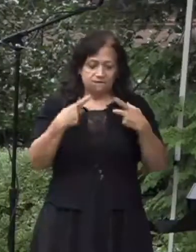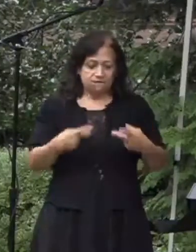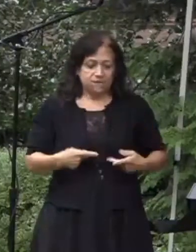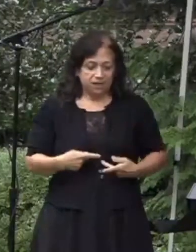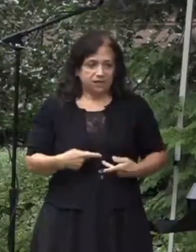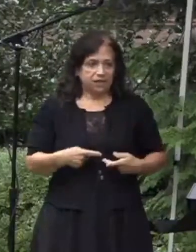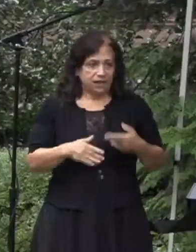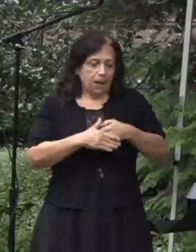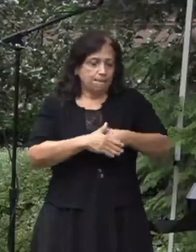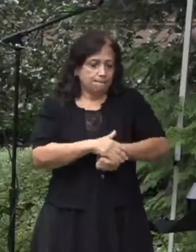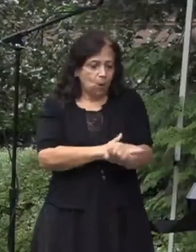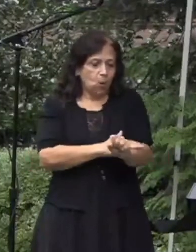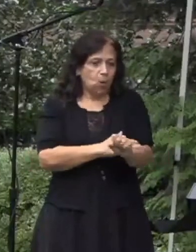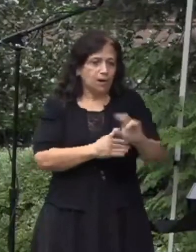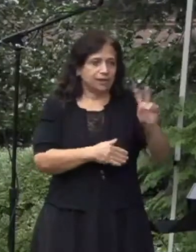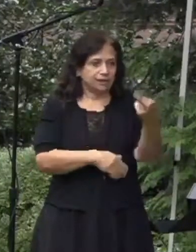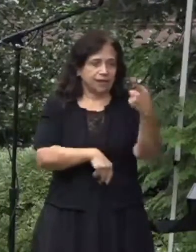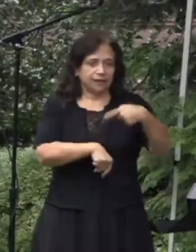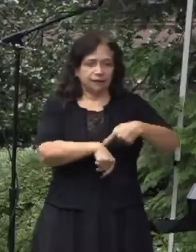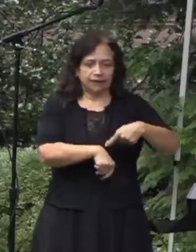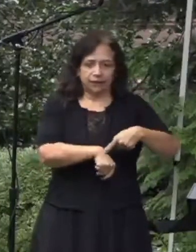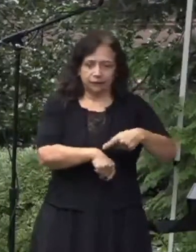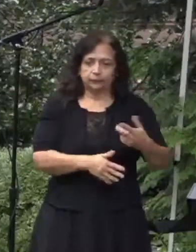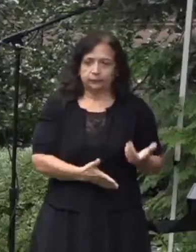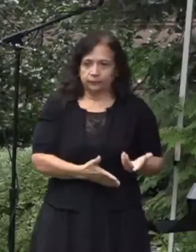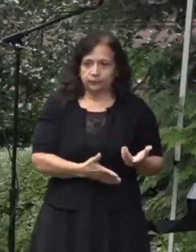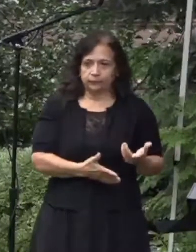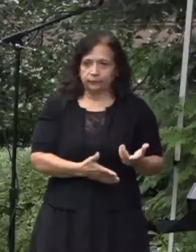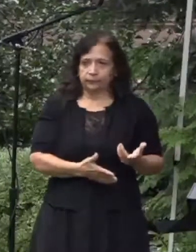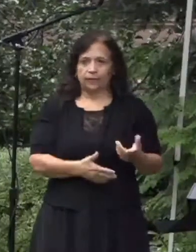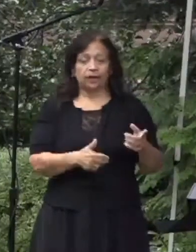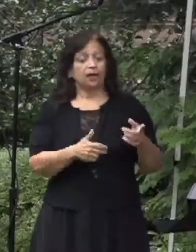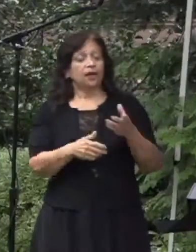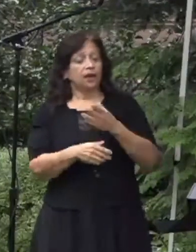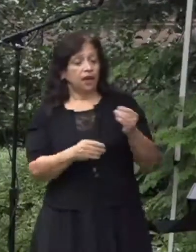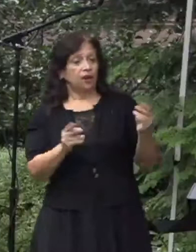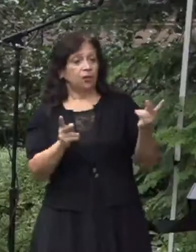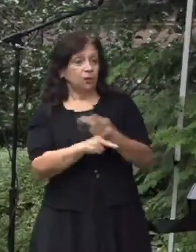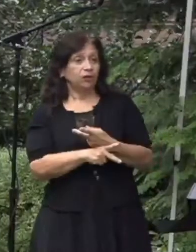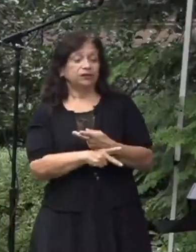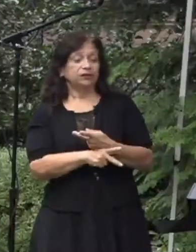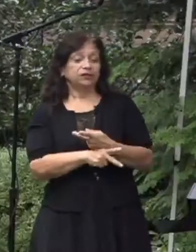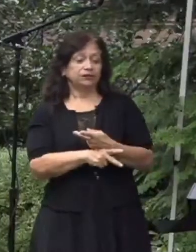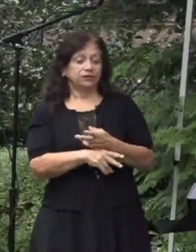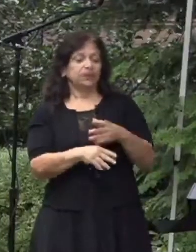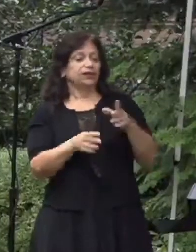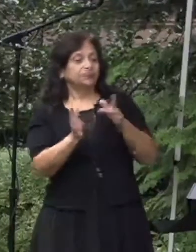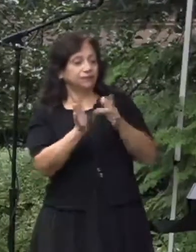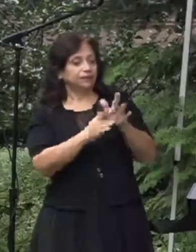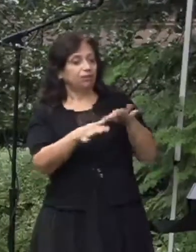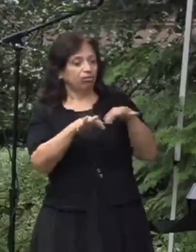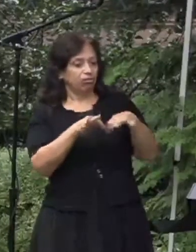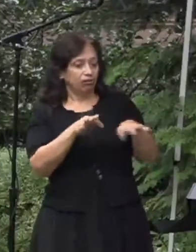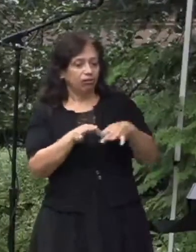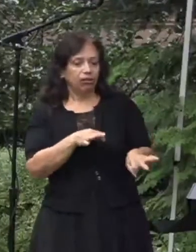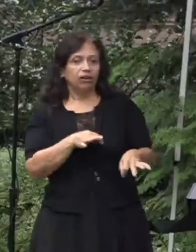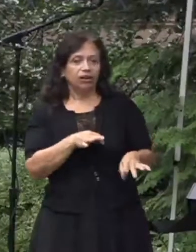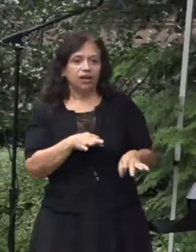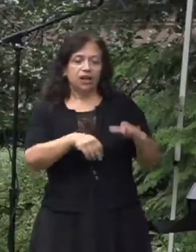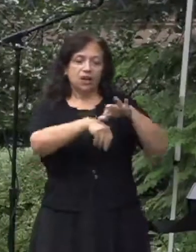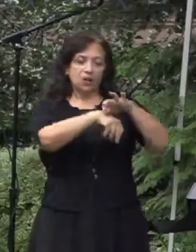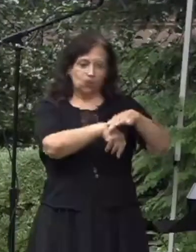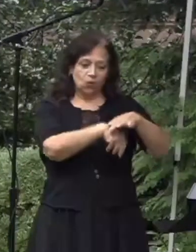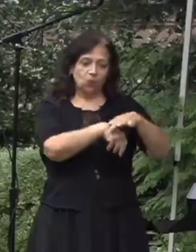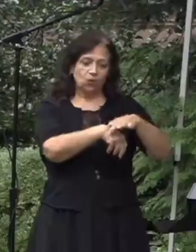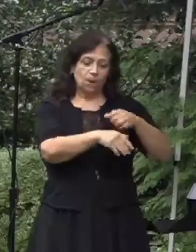physically born a second time. And further, after further explanation of the fact that